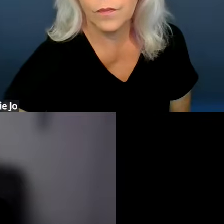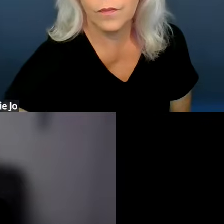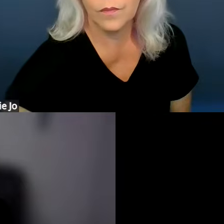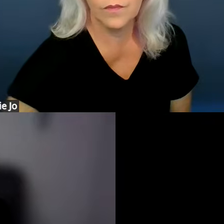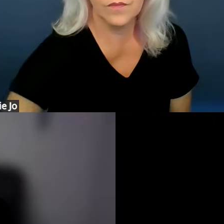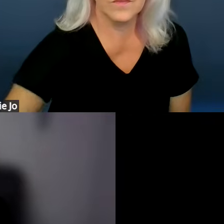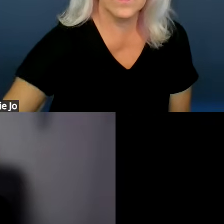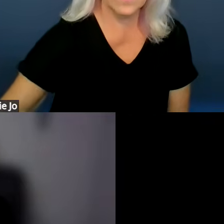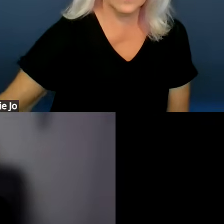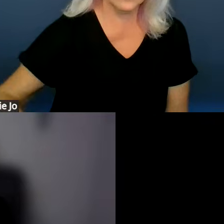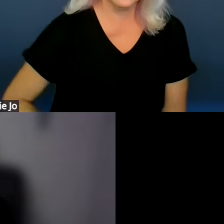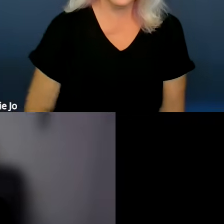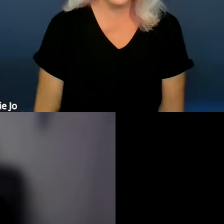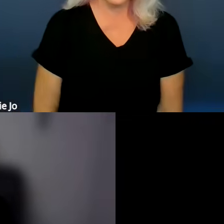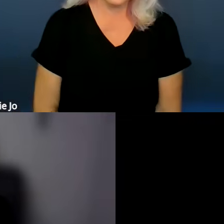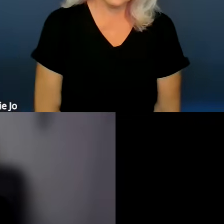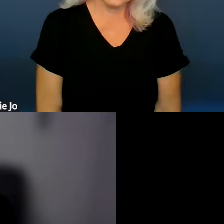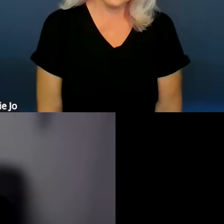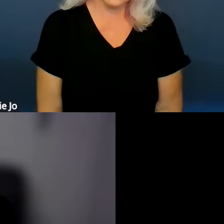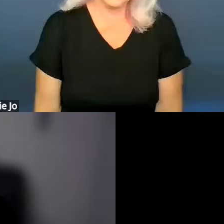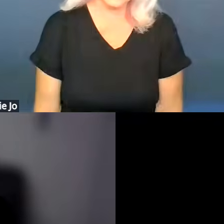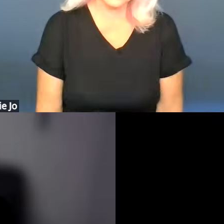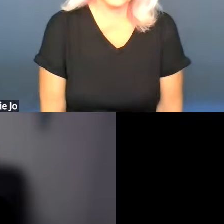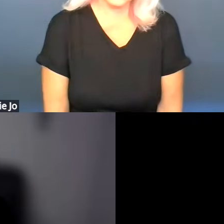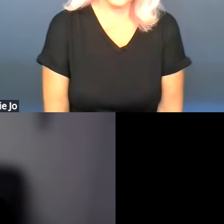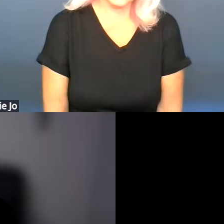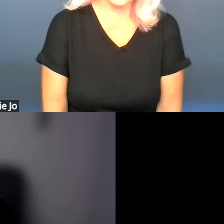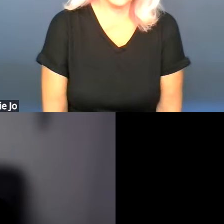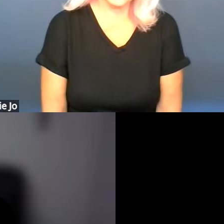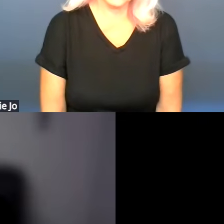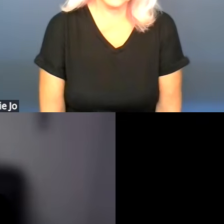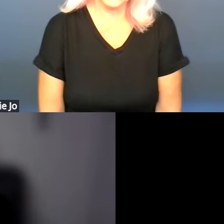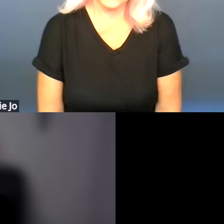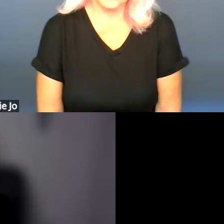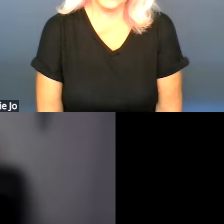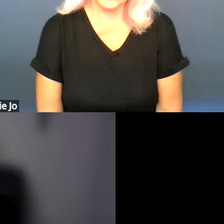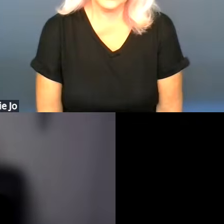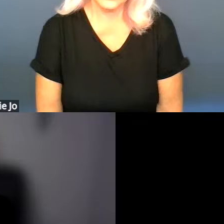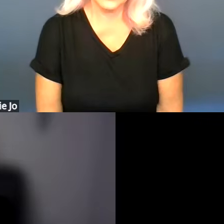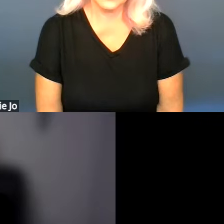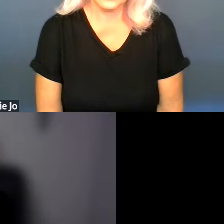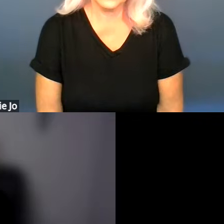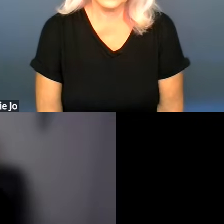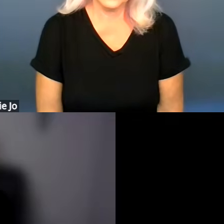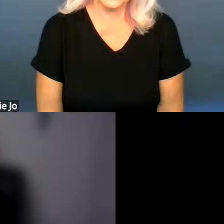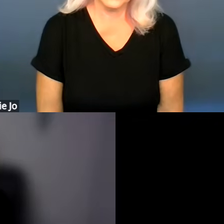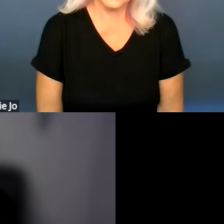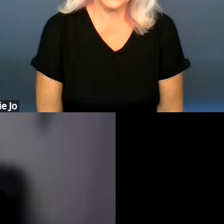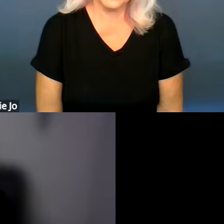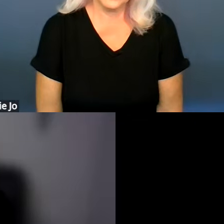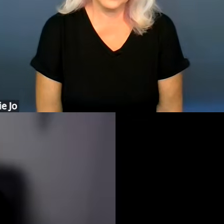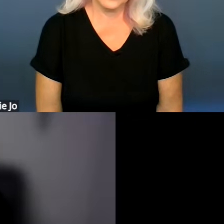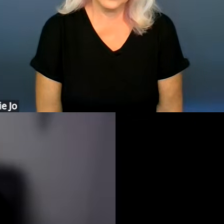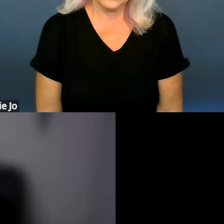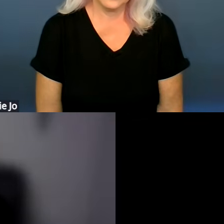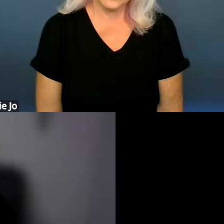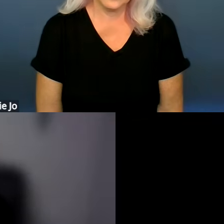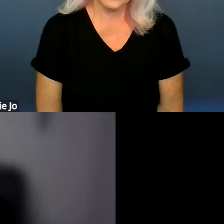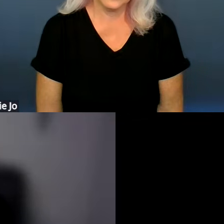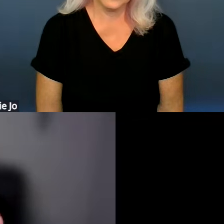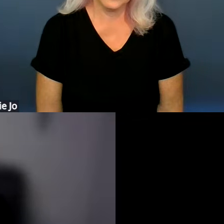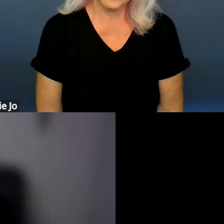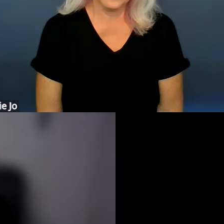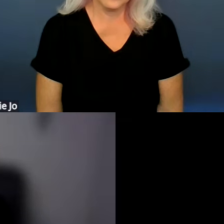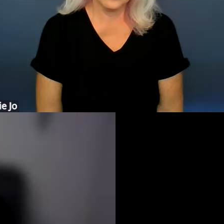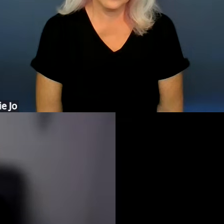therefore she should be disqualified under the standard which you cited. Under subsection 11, yes, either approach